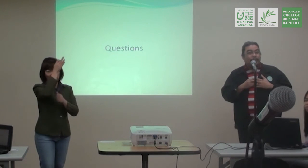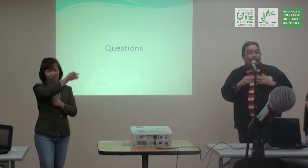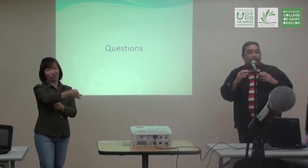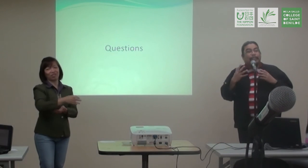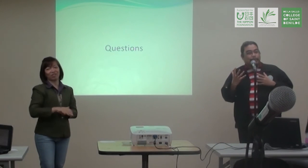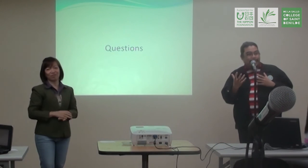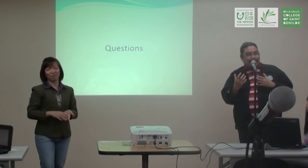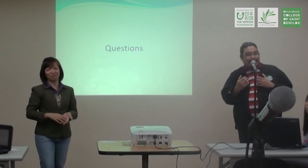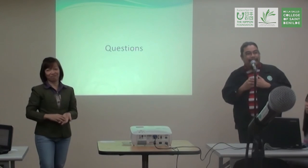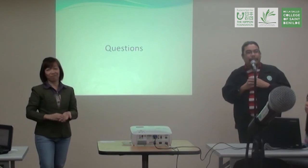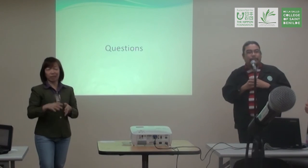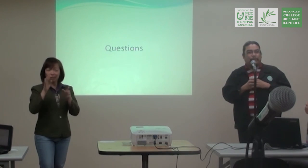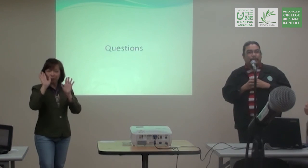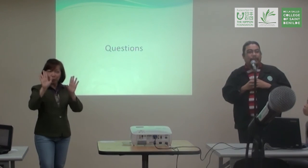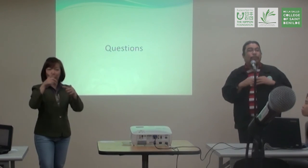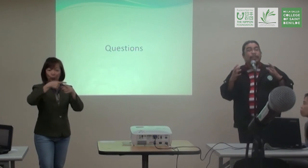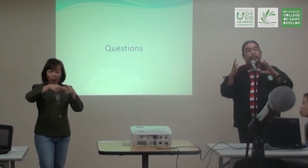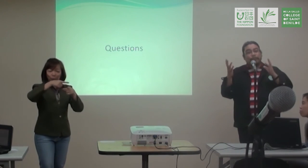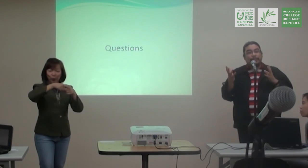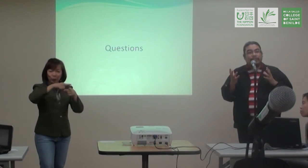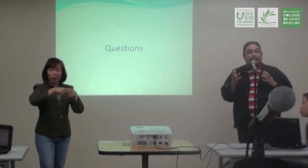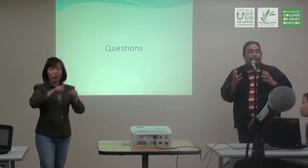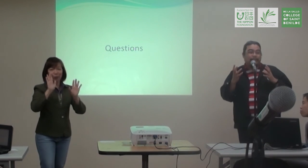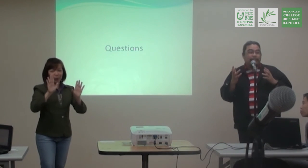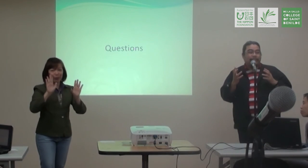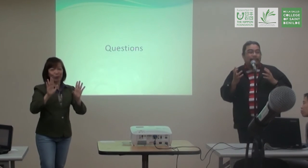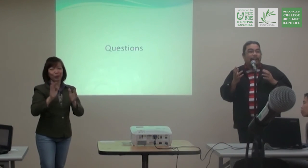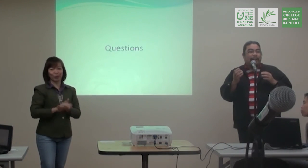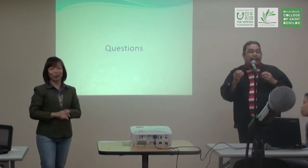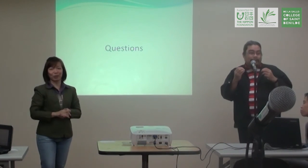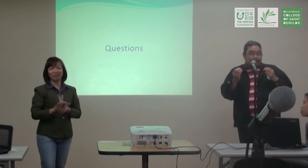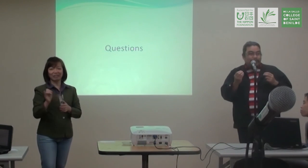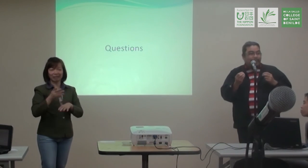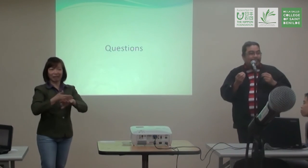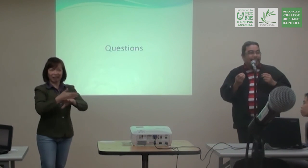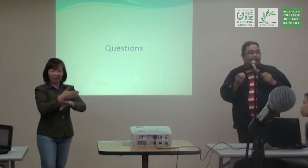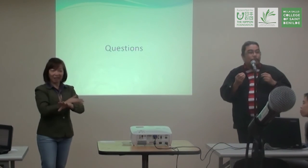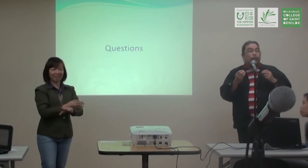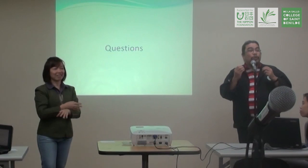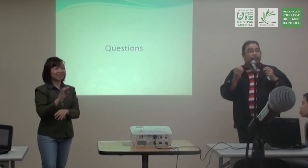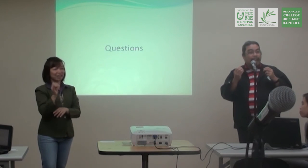future. We don't mind that. So if you didn't for the college, basically,